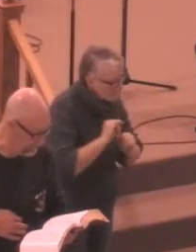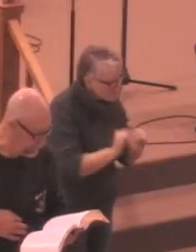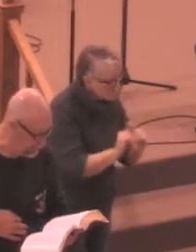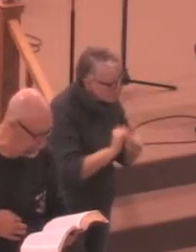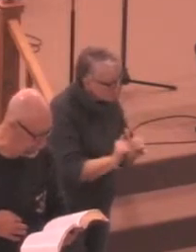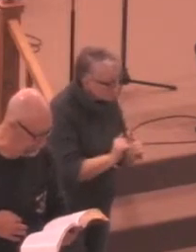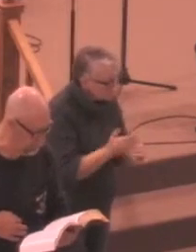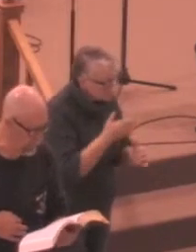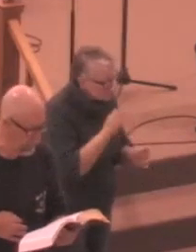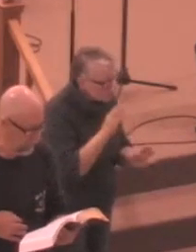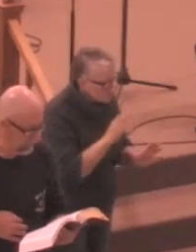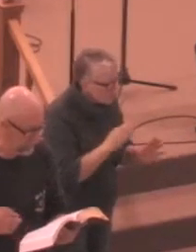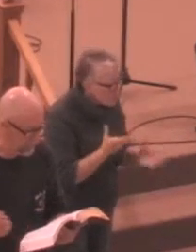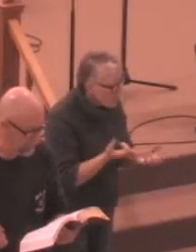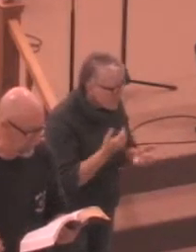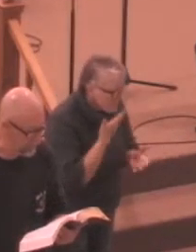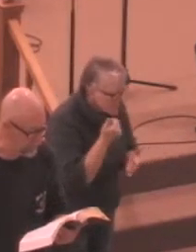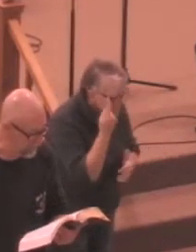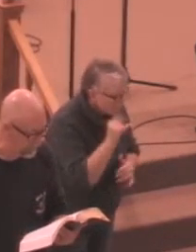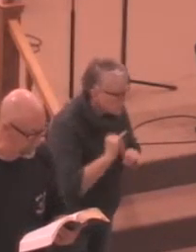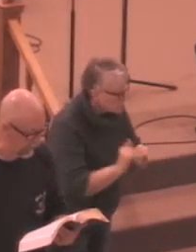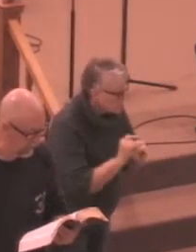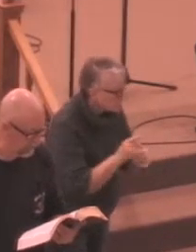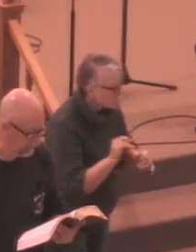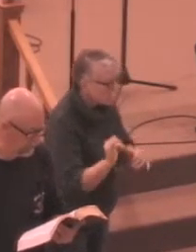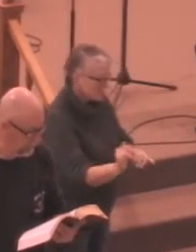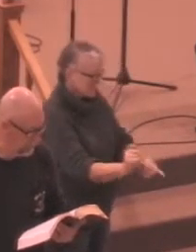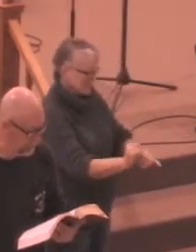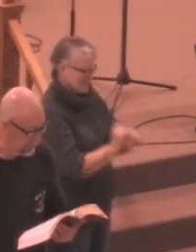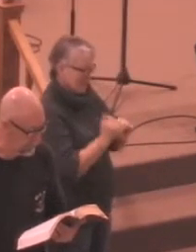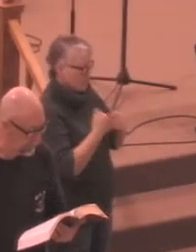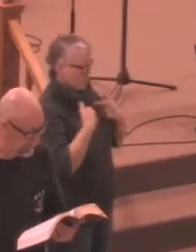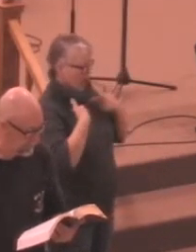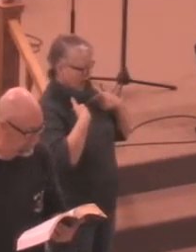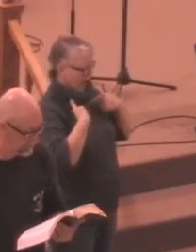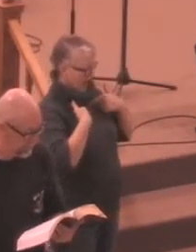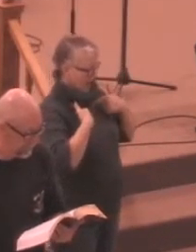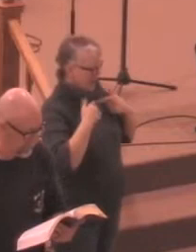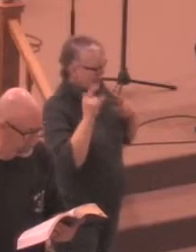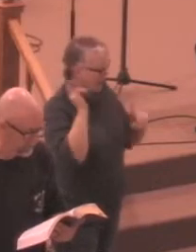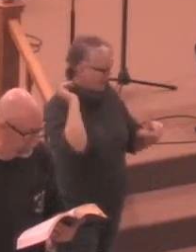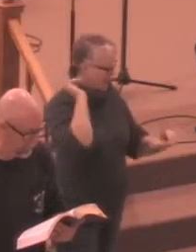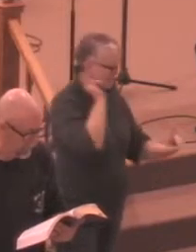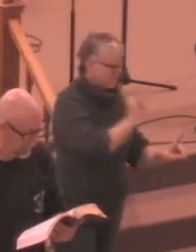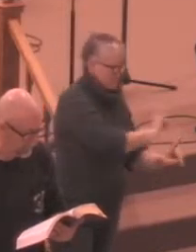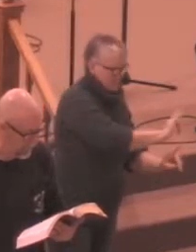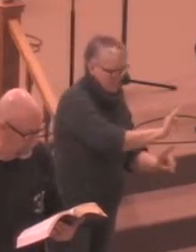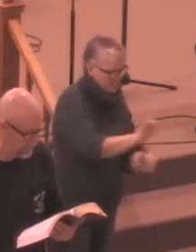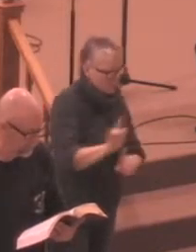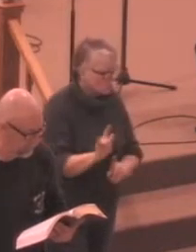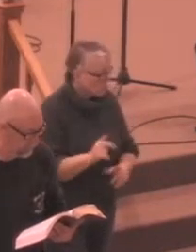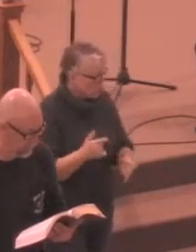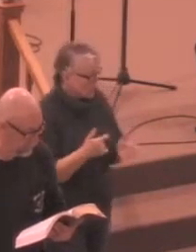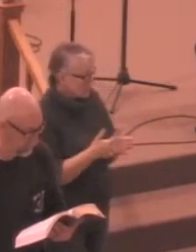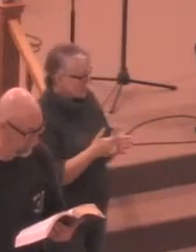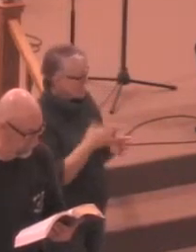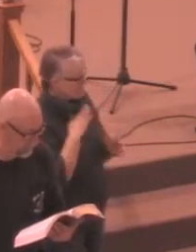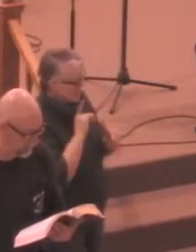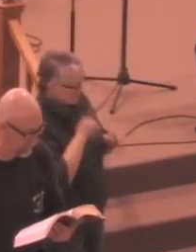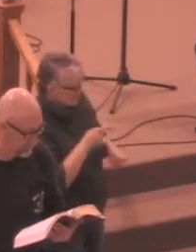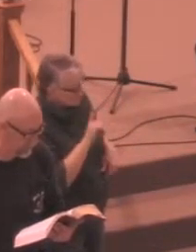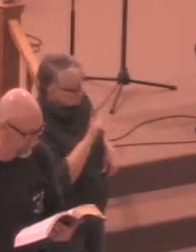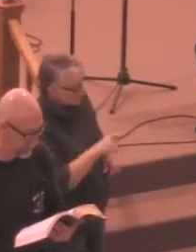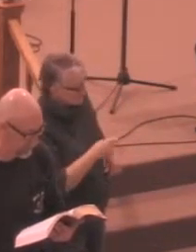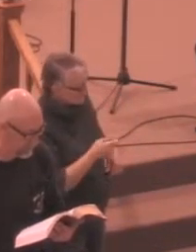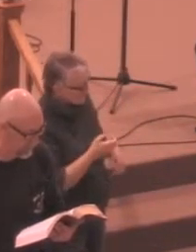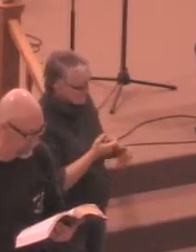I have loved you." If you drop down to 17, it says, "This is what I command you, that you love